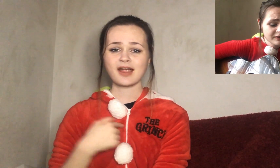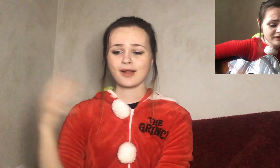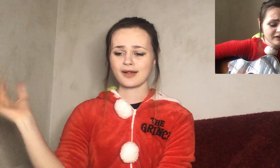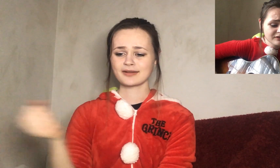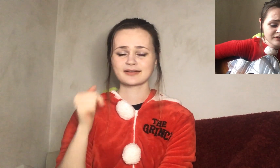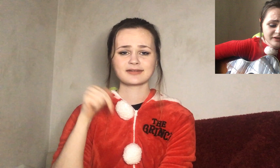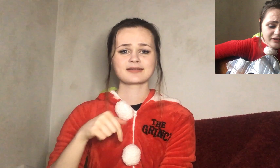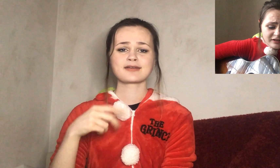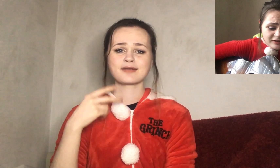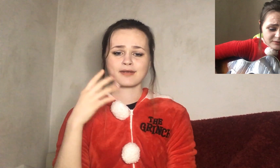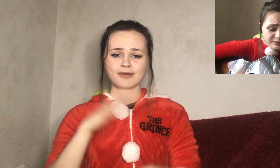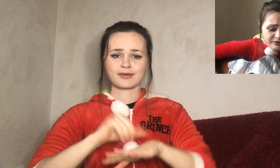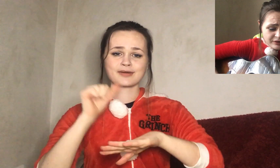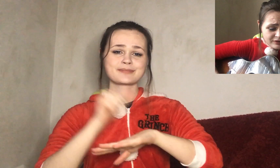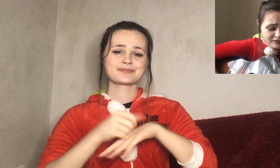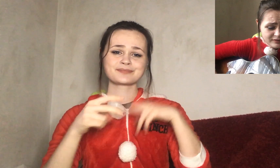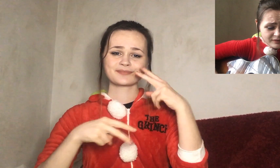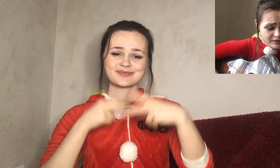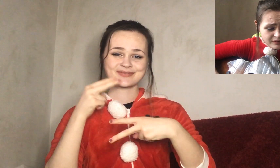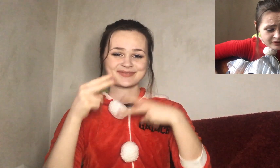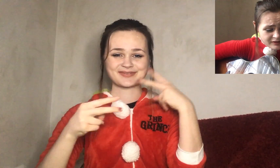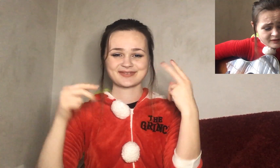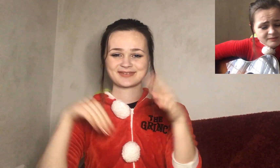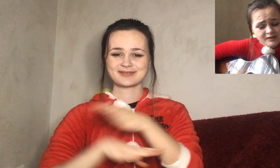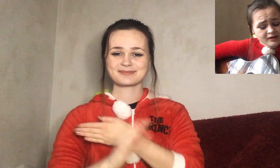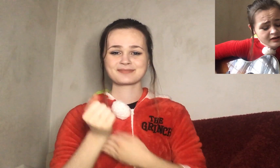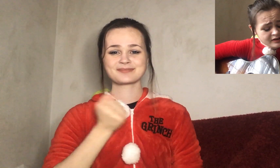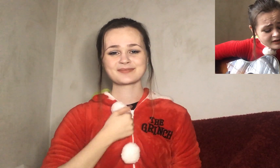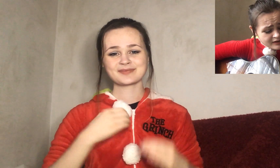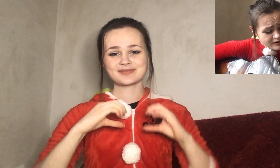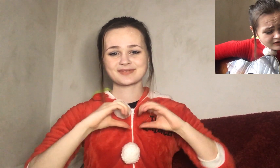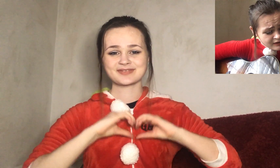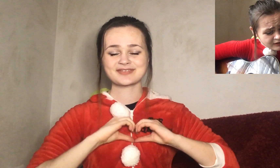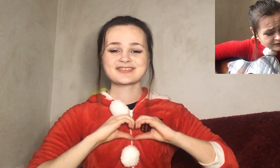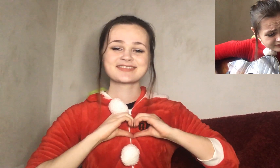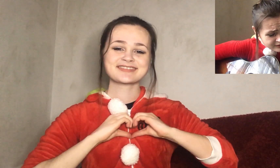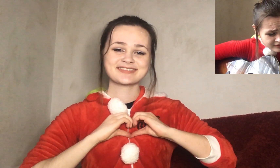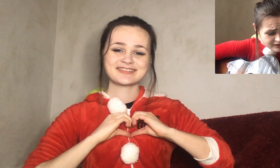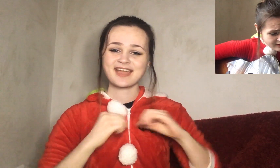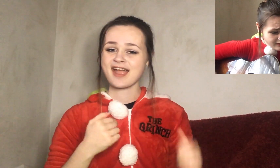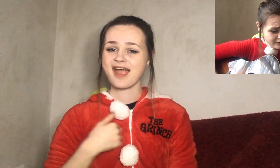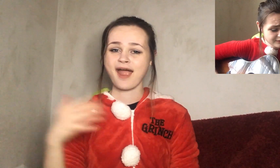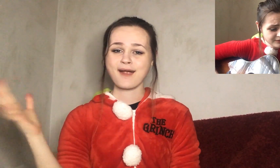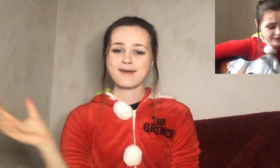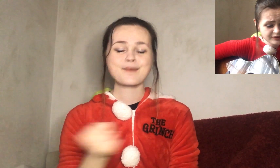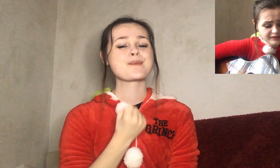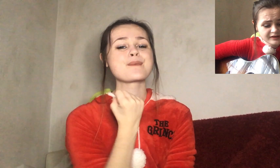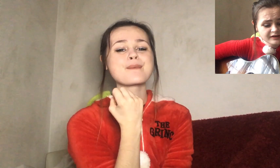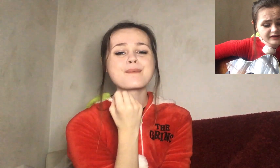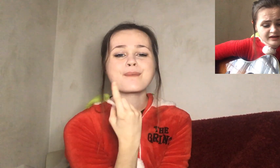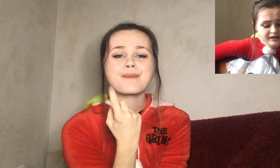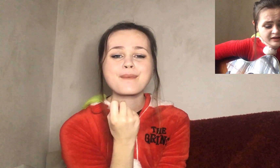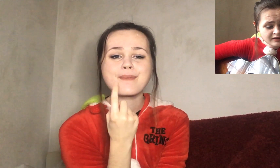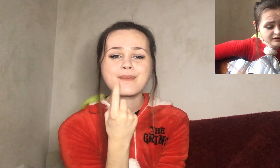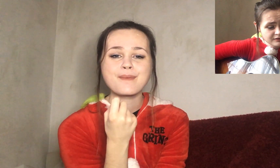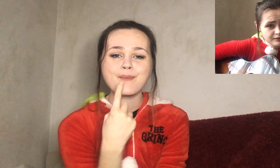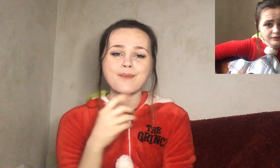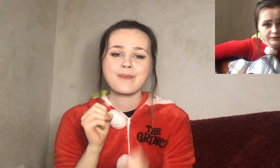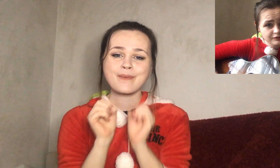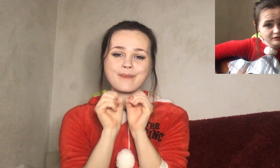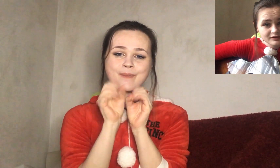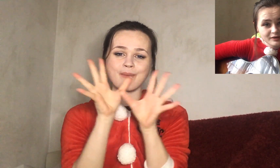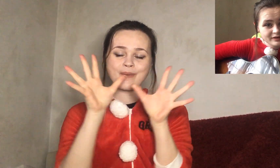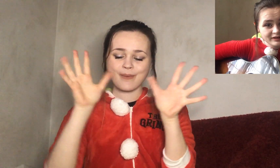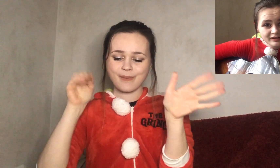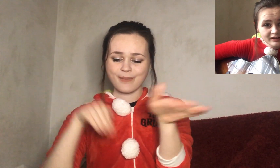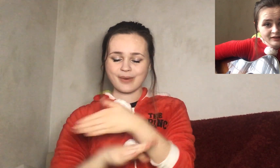I've got this Christmas song in my heart. I've got the